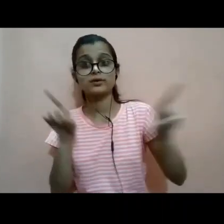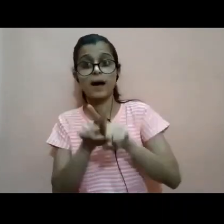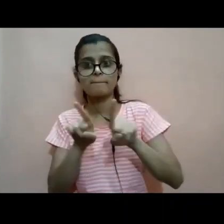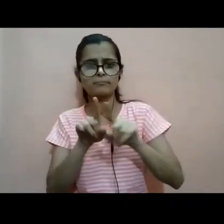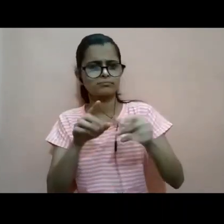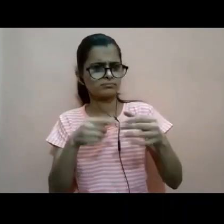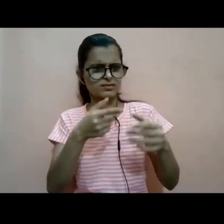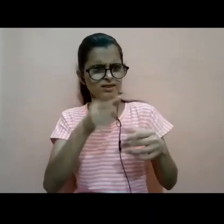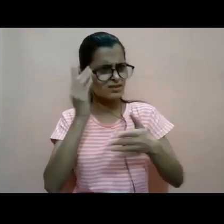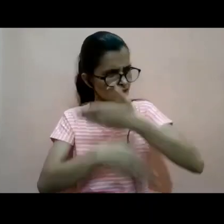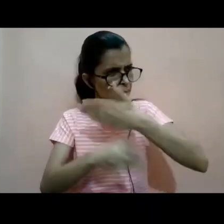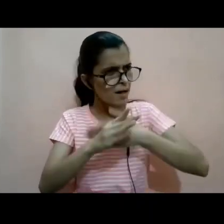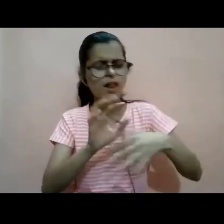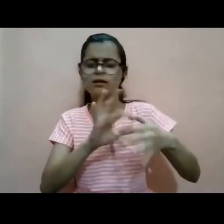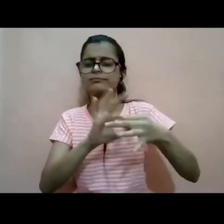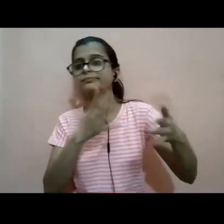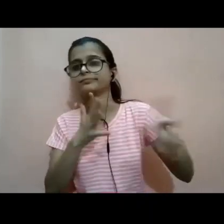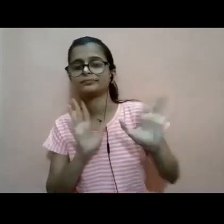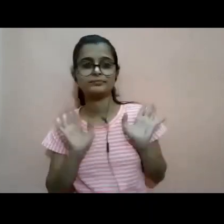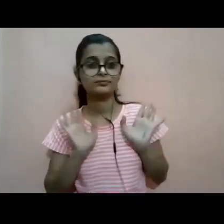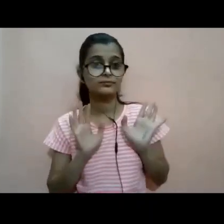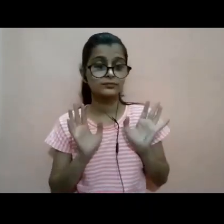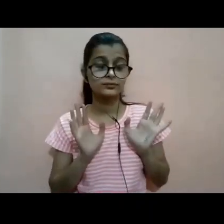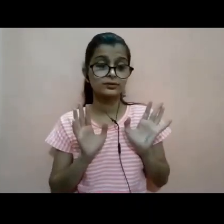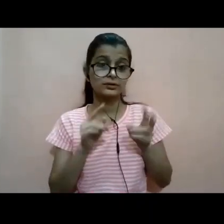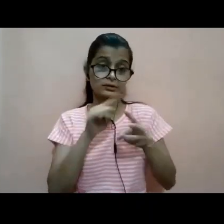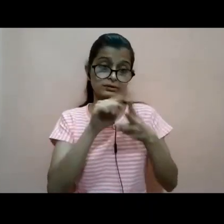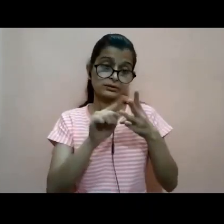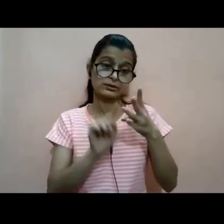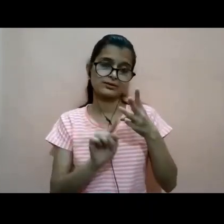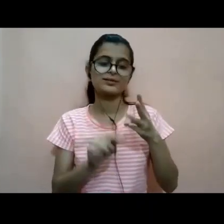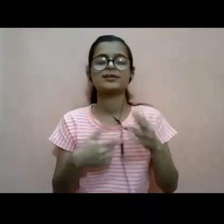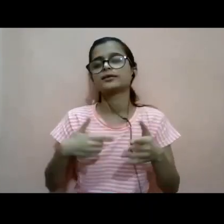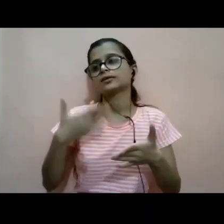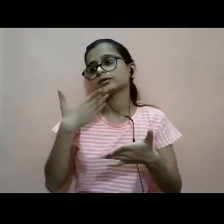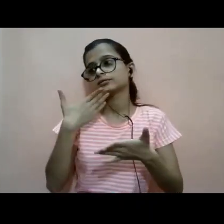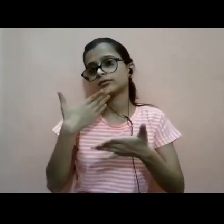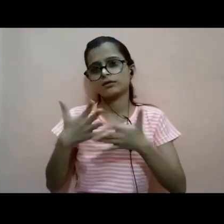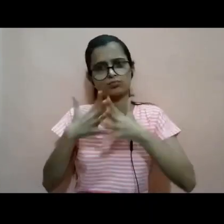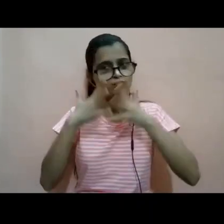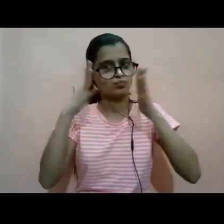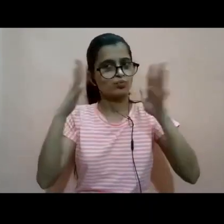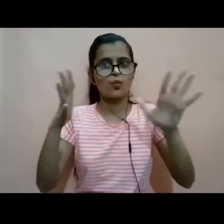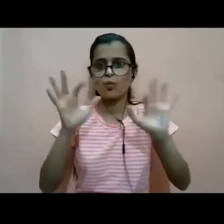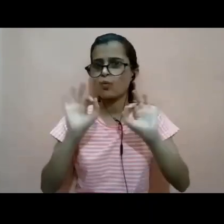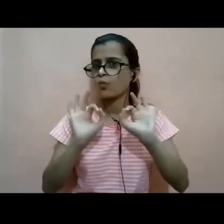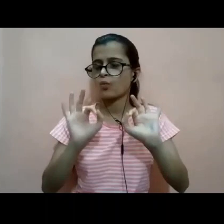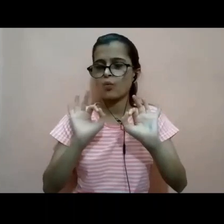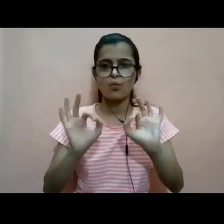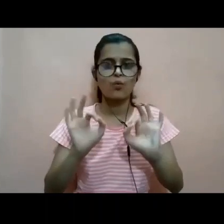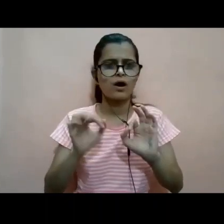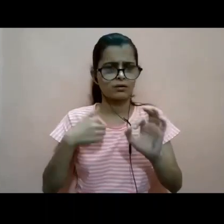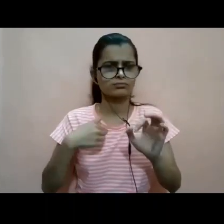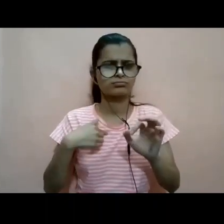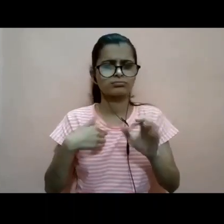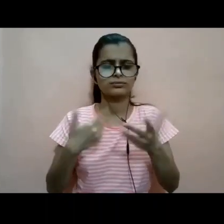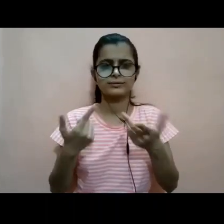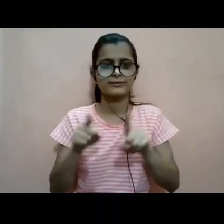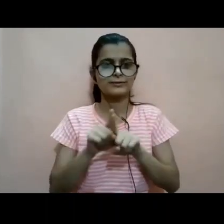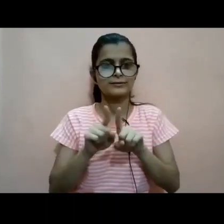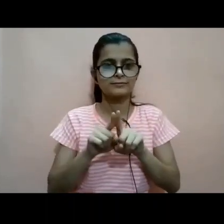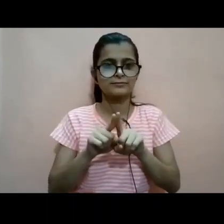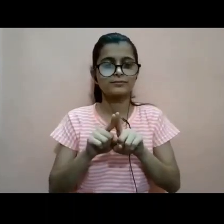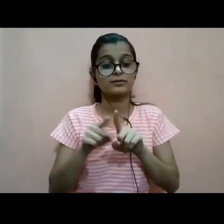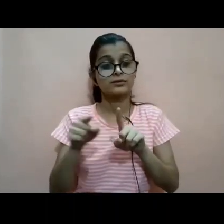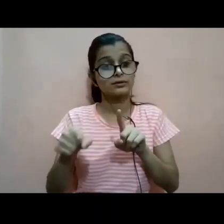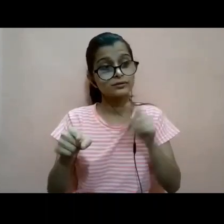3 points. Thank you very much. Thank you very much for that. I mean, absolutely. I'm not trying to present an